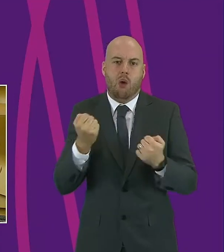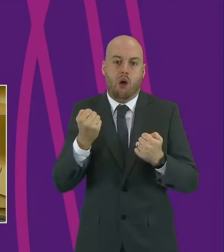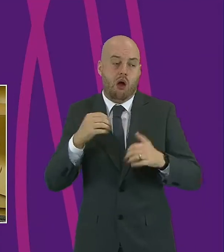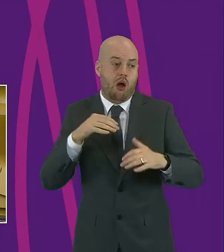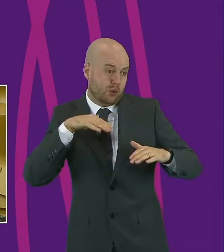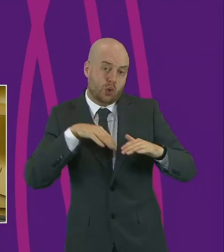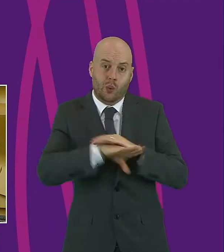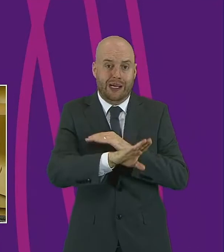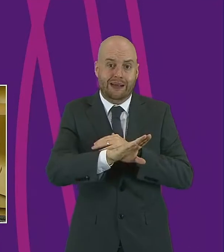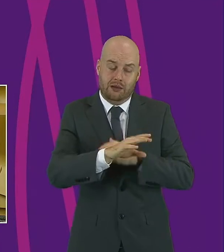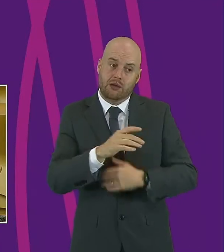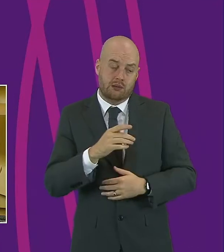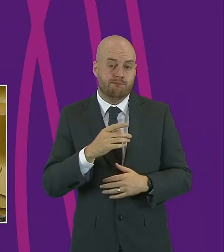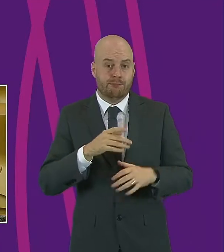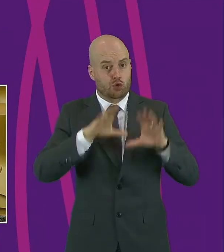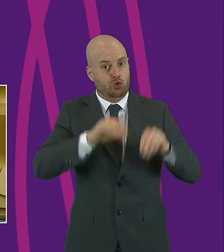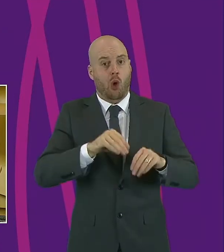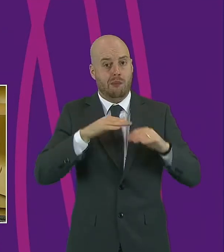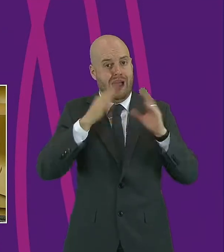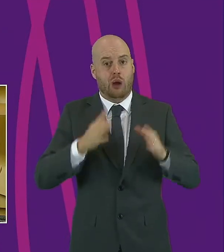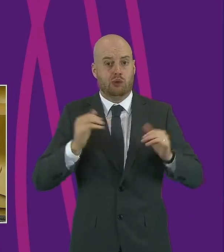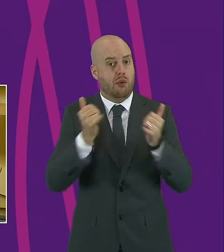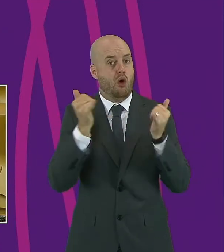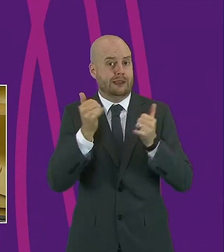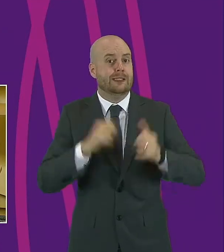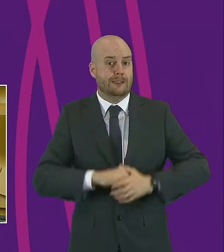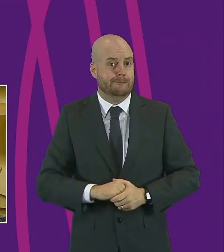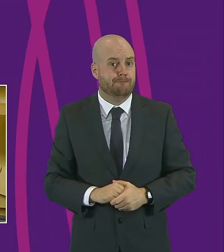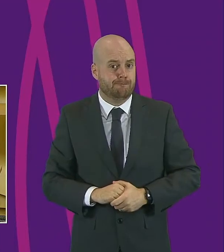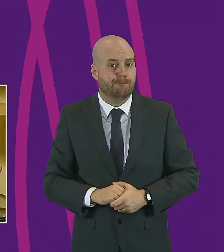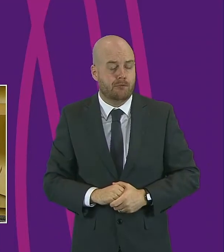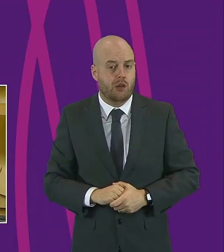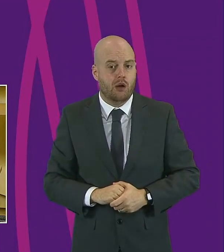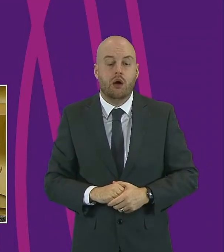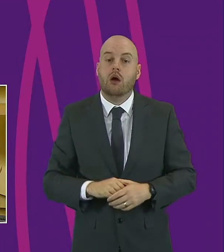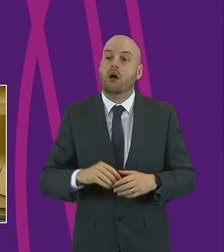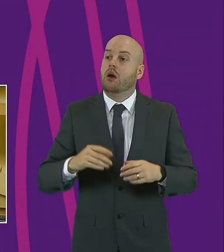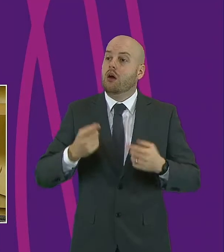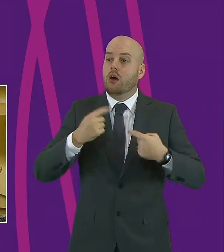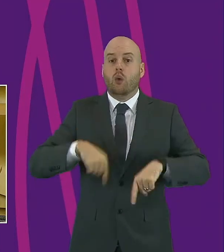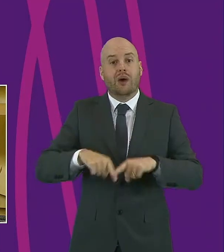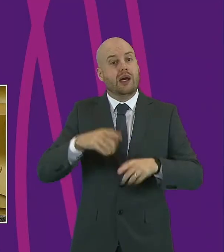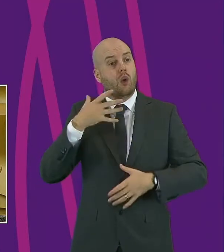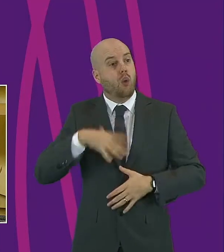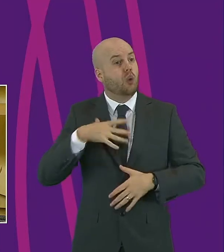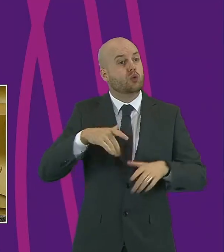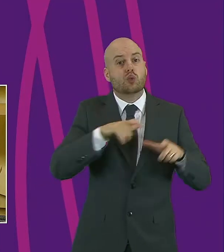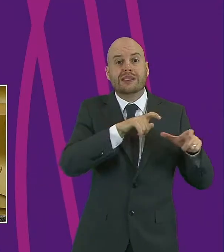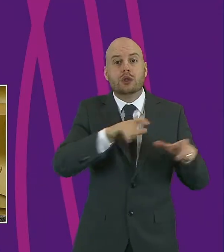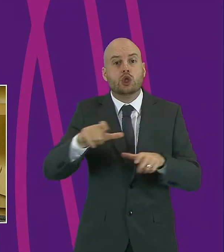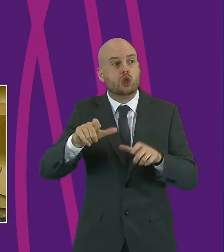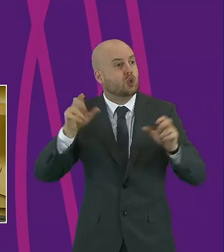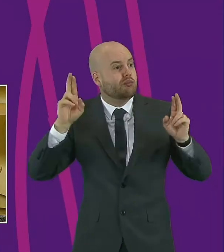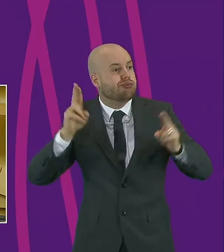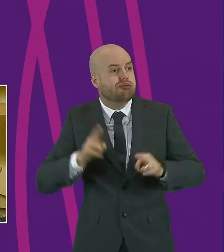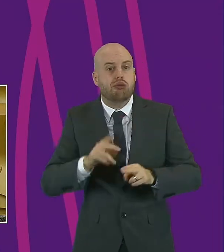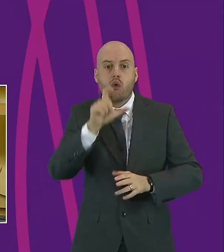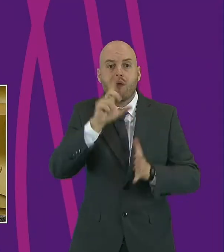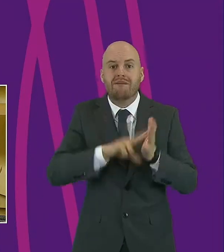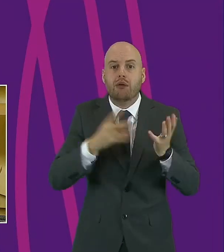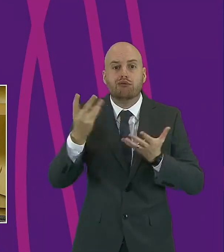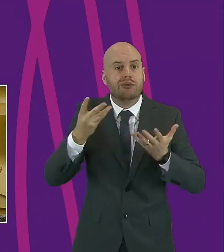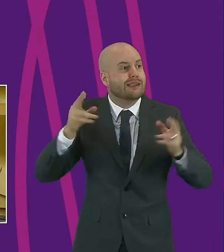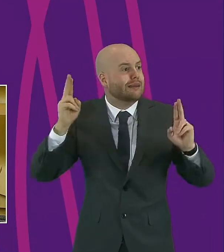believe that both of these new powers are necessary if we are to continue to suppress this virus minimise the risks of outbreaks and keep it